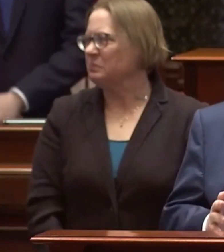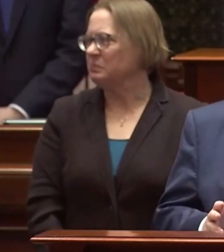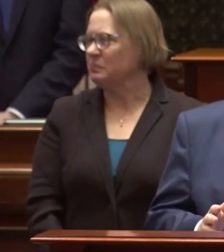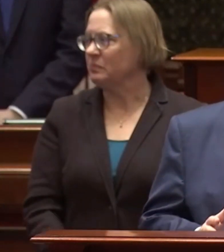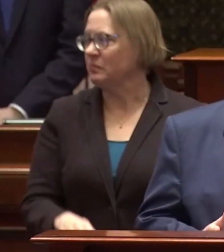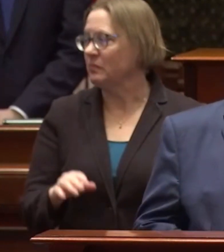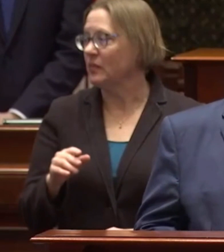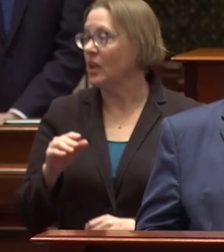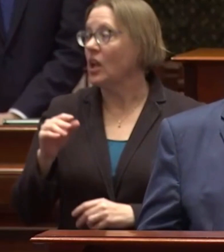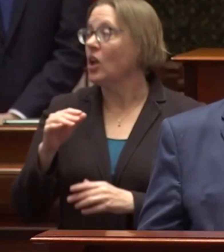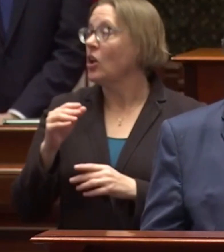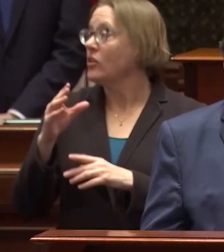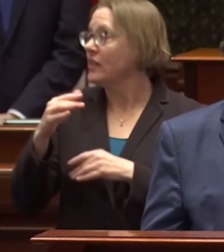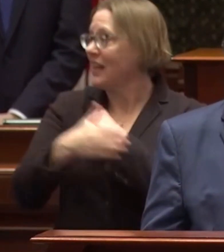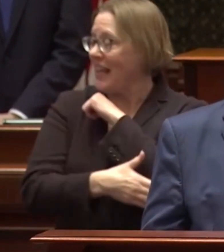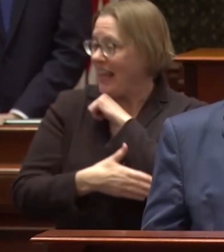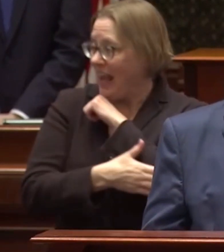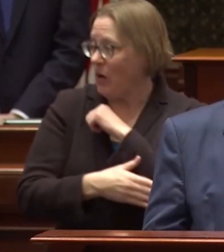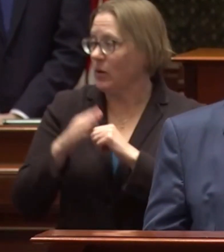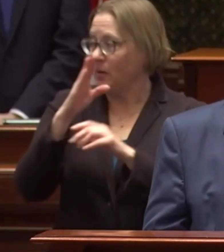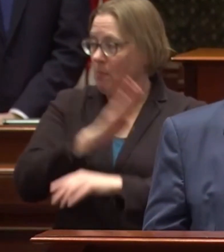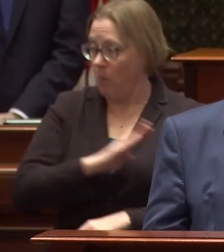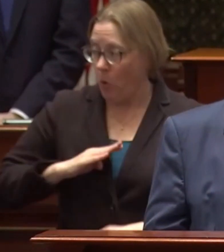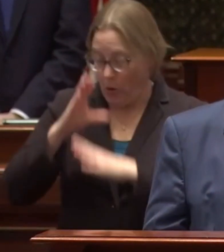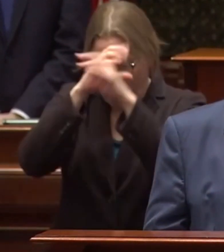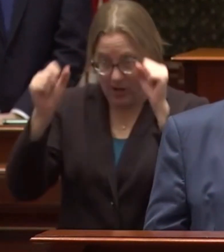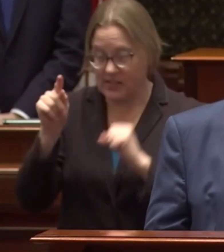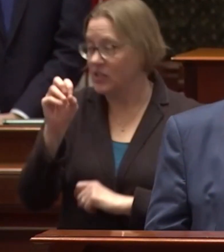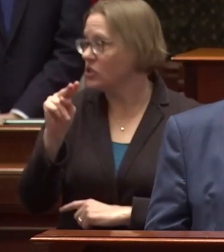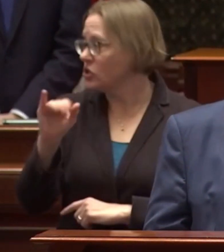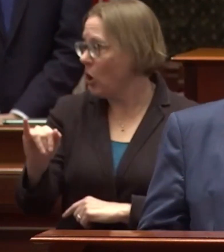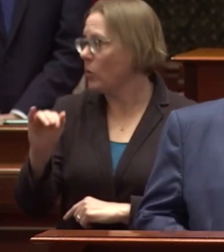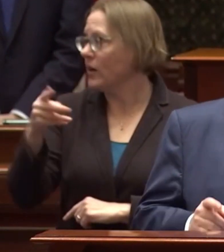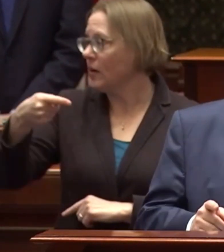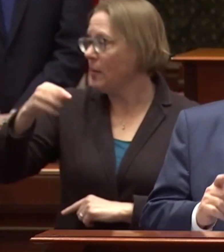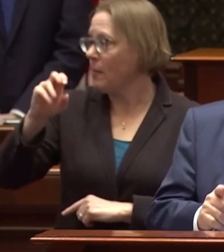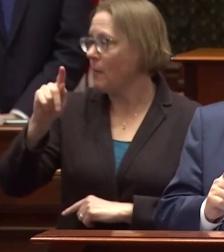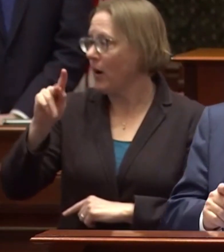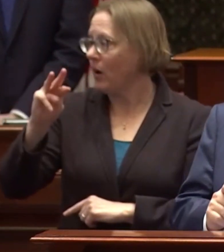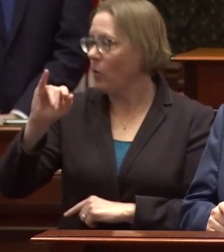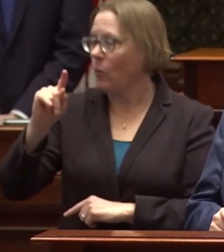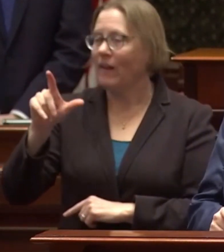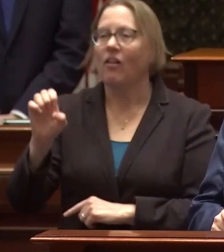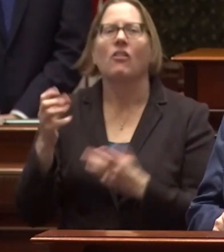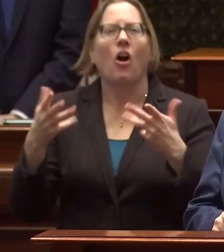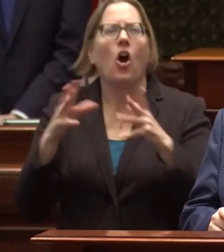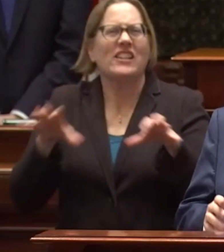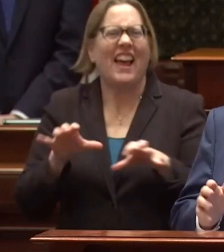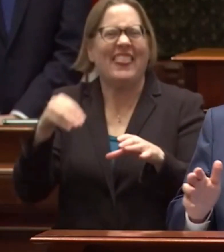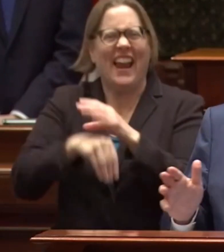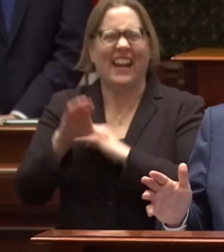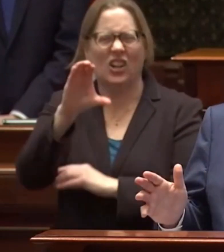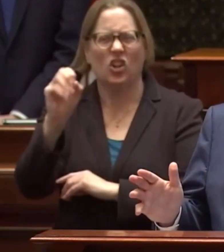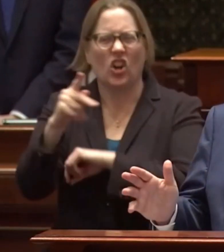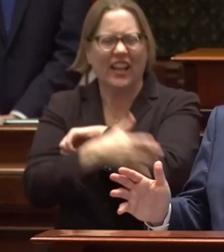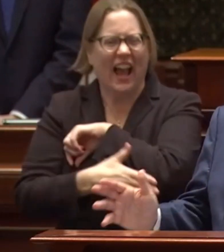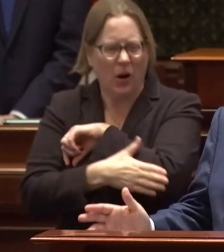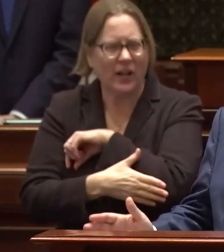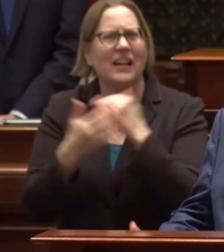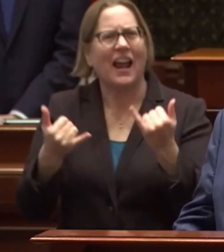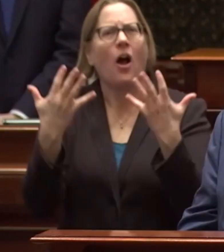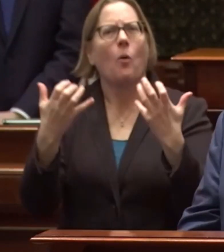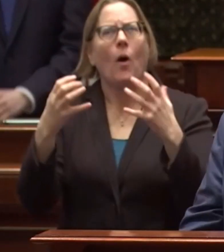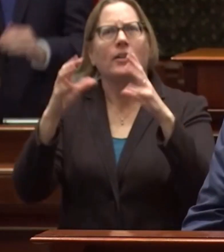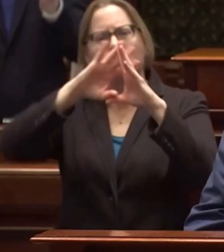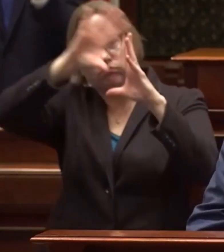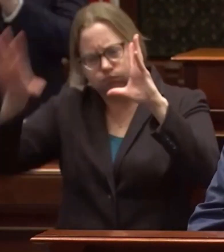County Board President Tony Preckwinkle has already done this for residents of Cook County. Let's make this a reality for all of